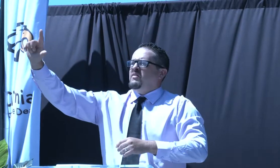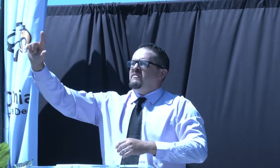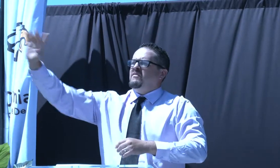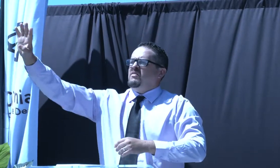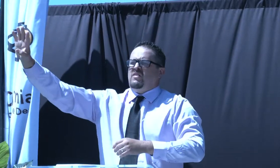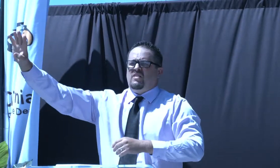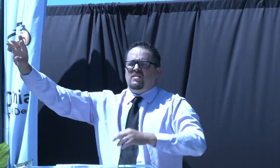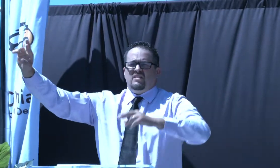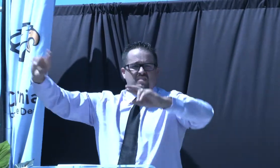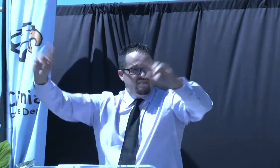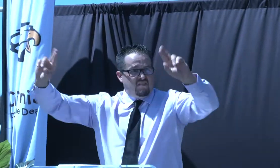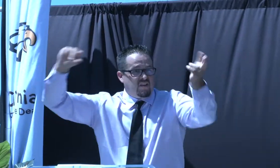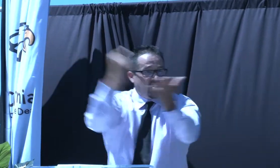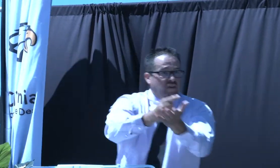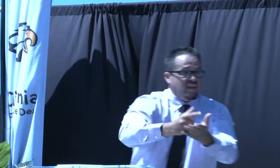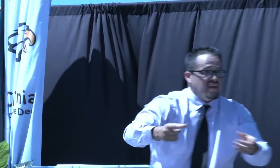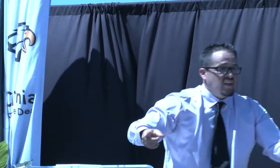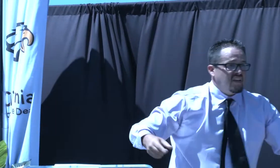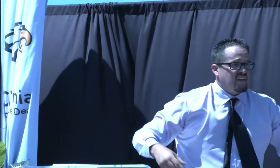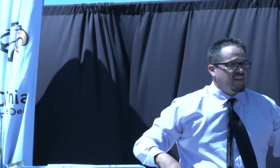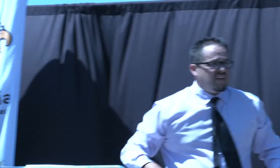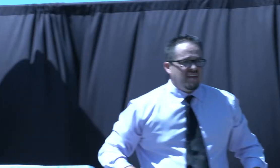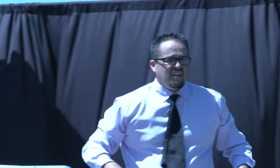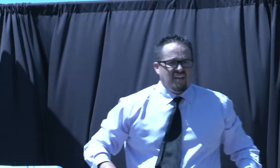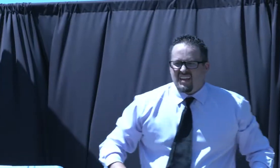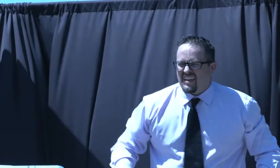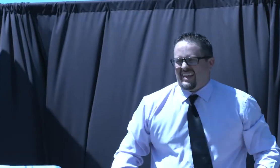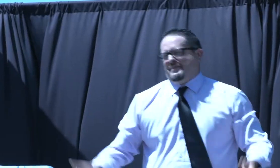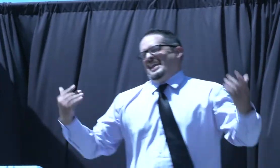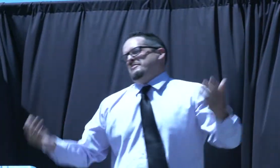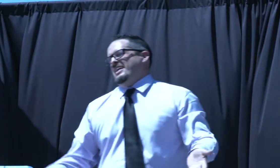of 2024. Are you guys ready to graduate?